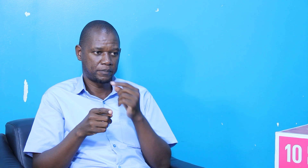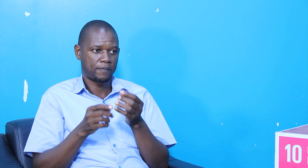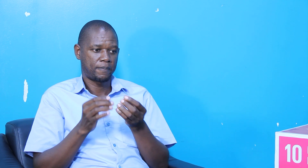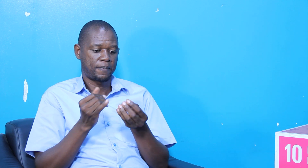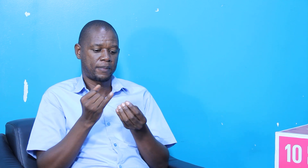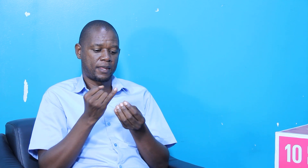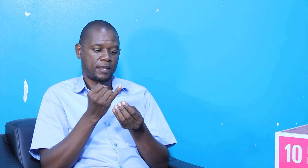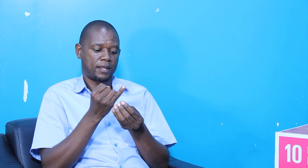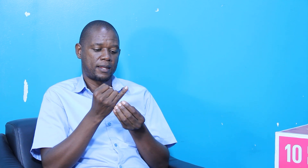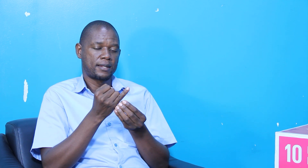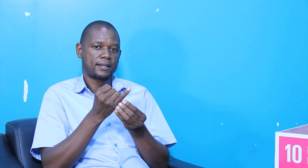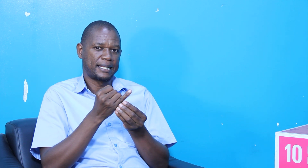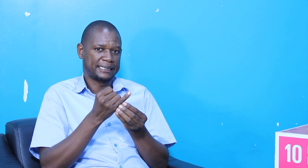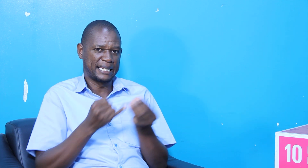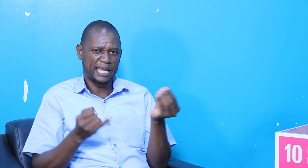My last